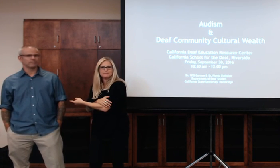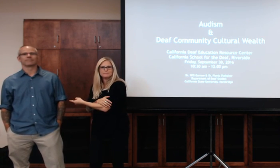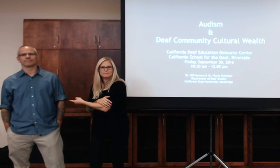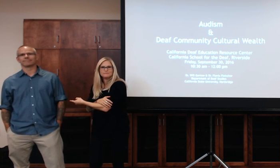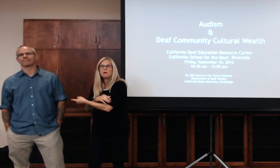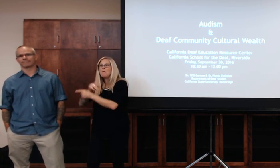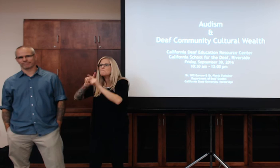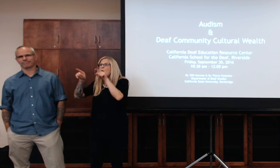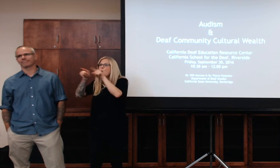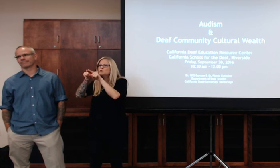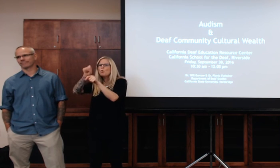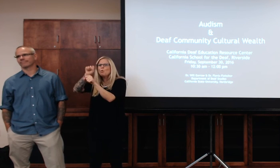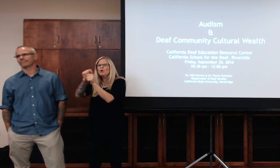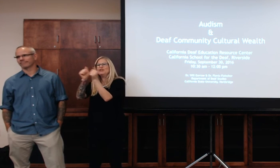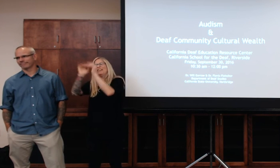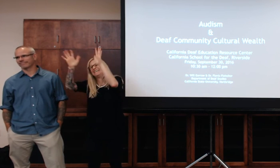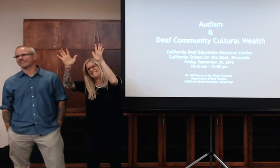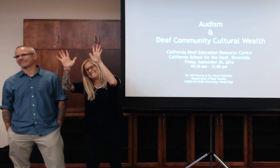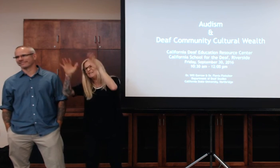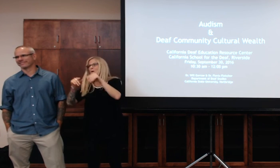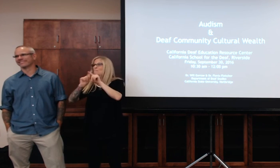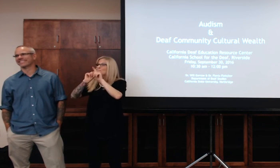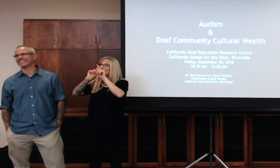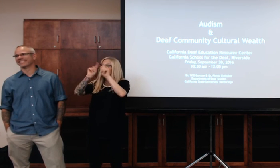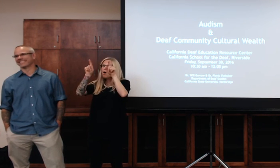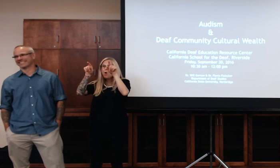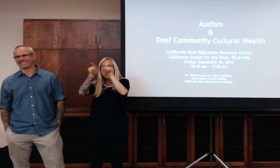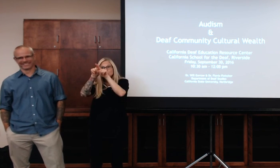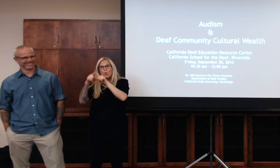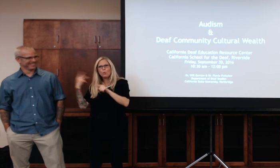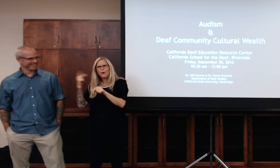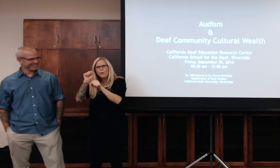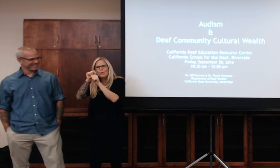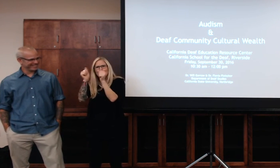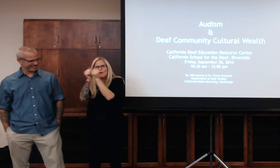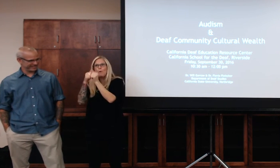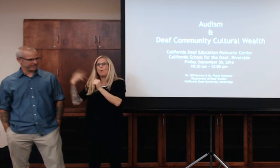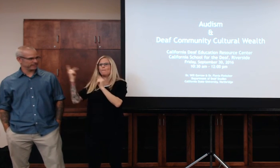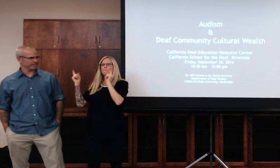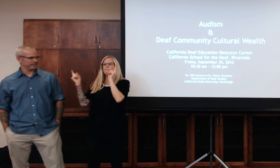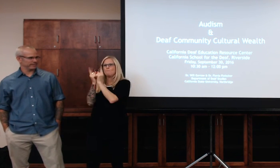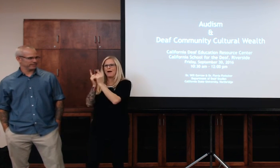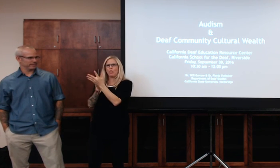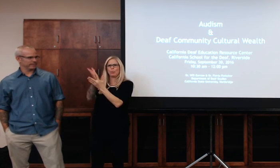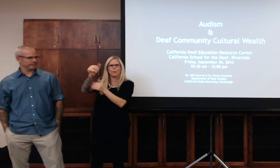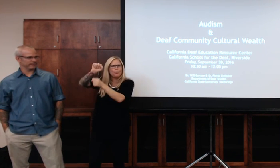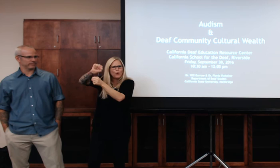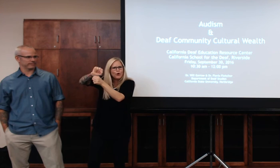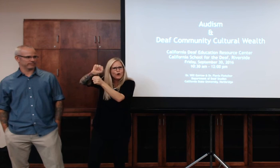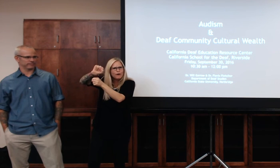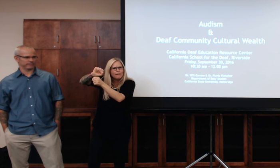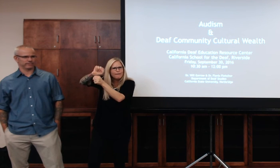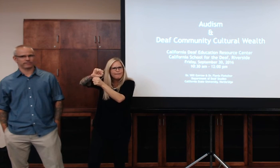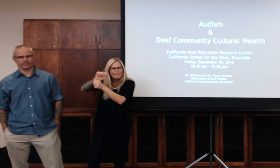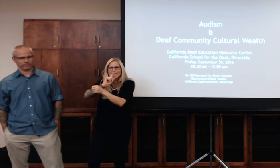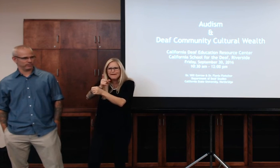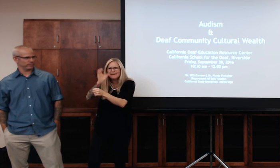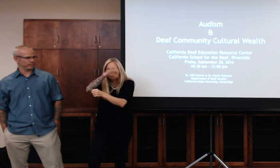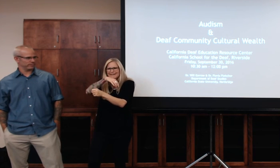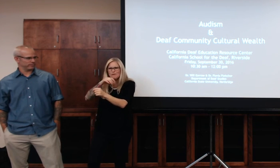Dr. Will Garrow. He is actually my husband. Yay. But also, we actually met through employment, so it's very